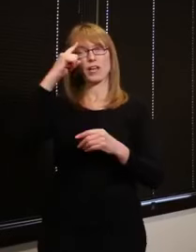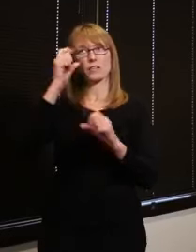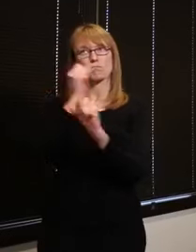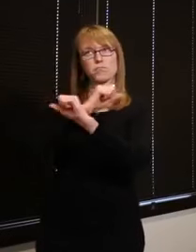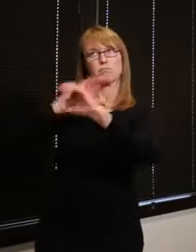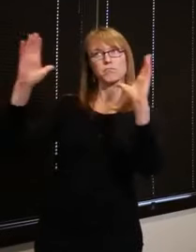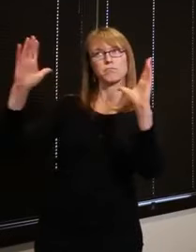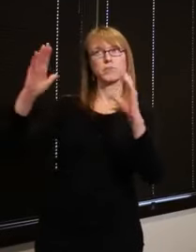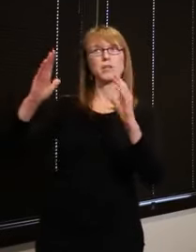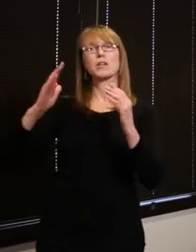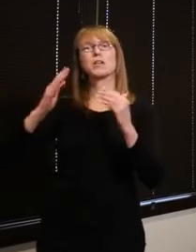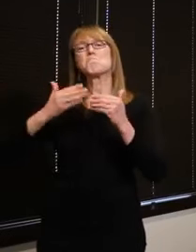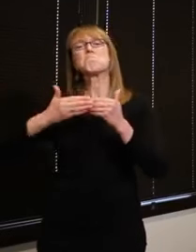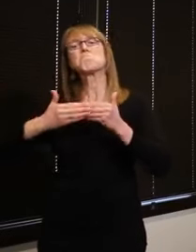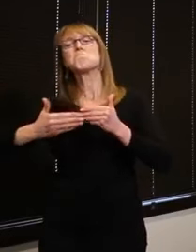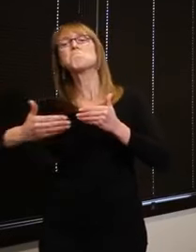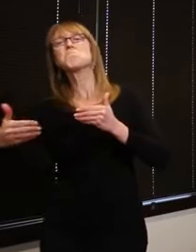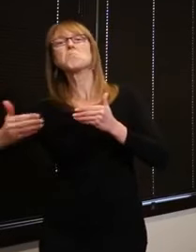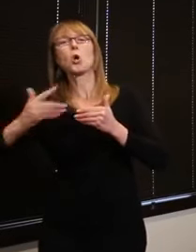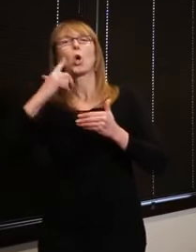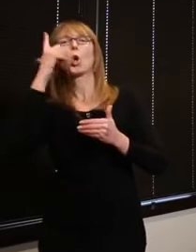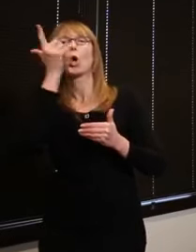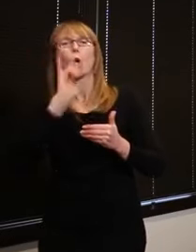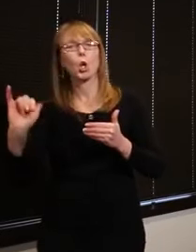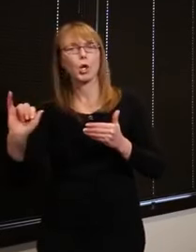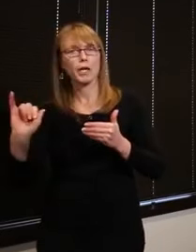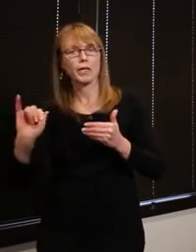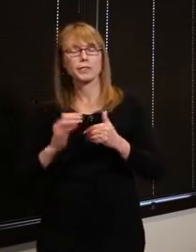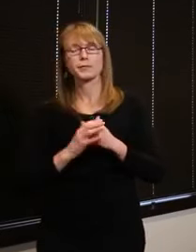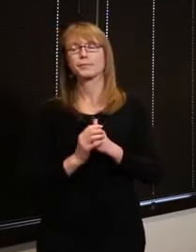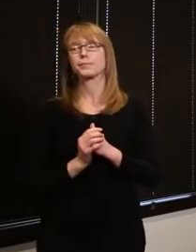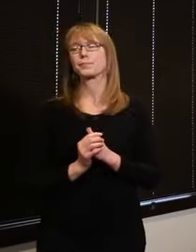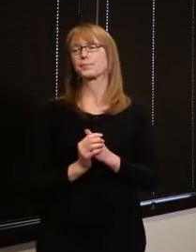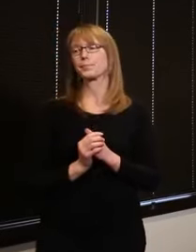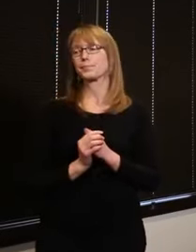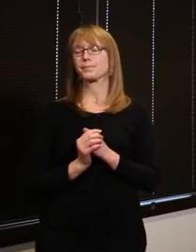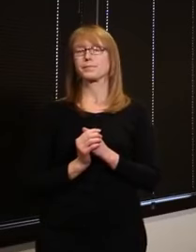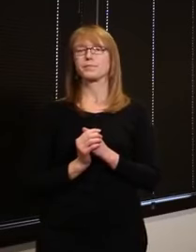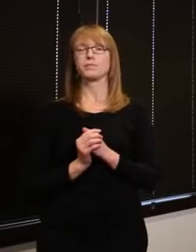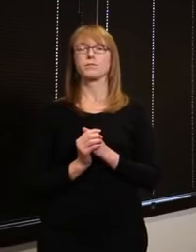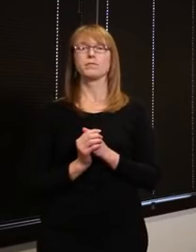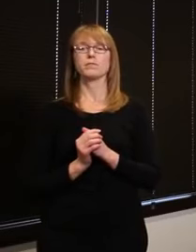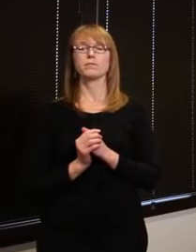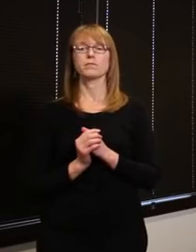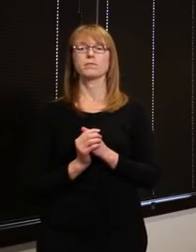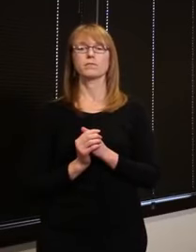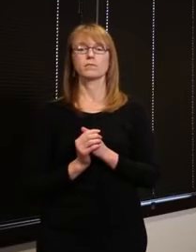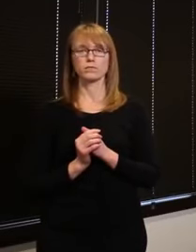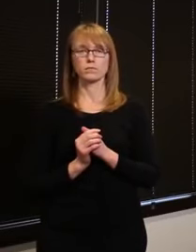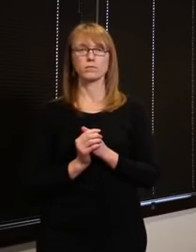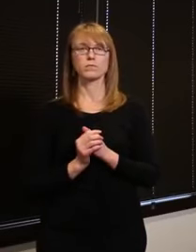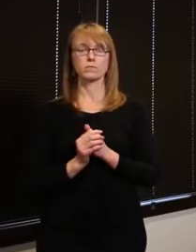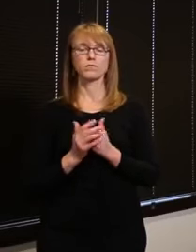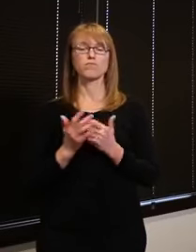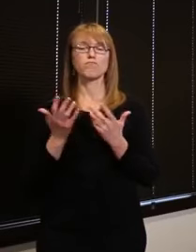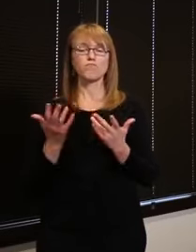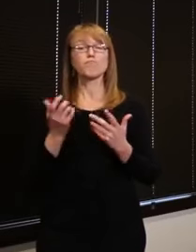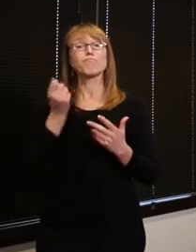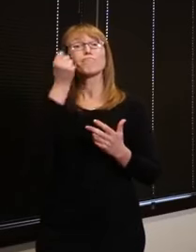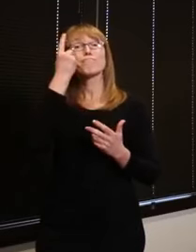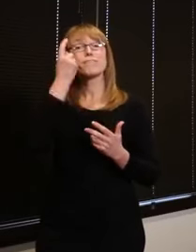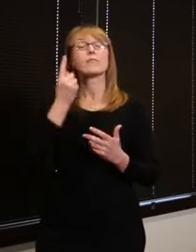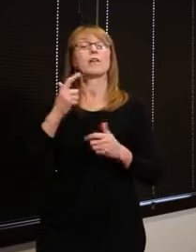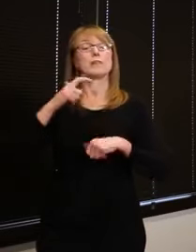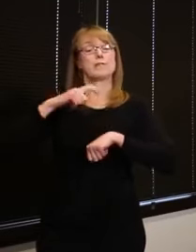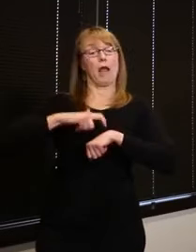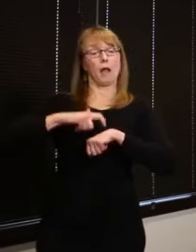it takes weeks for these cases to develop. And so when it comes to when can we start relaxing social distancing, when can we